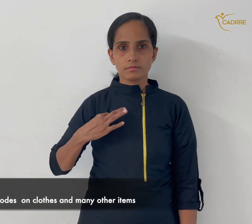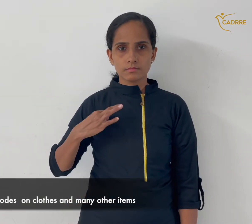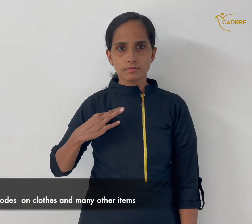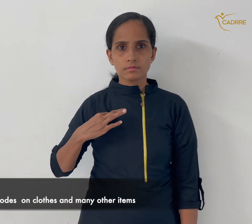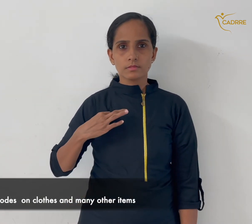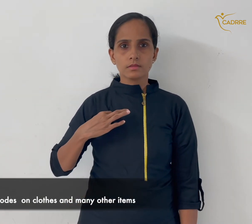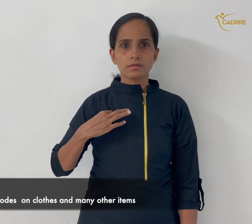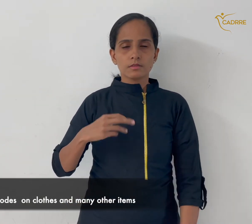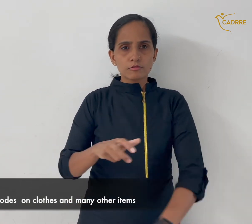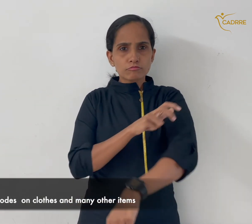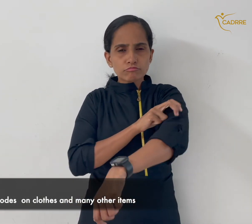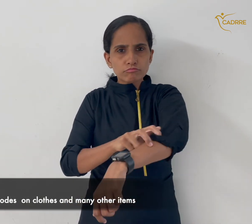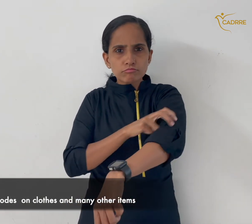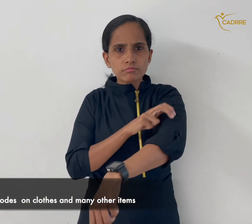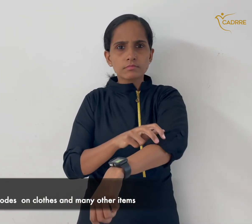Barcode reader